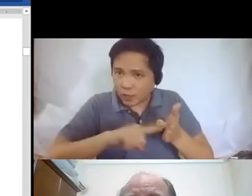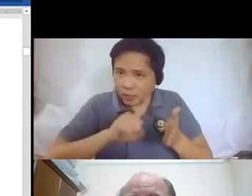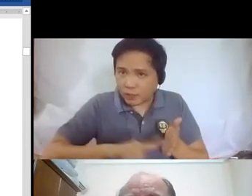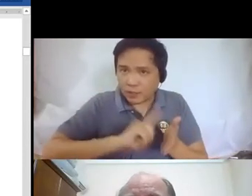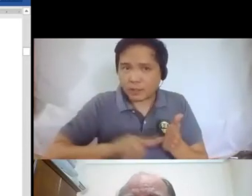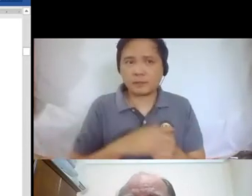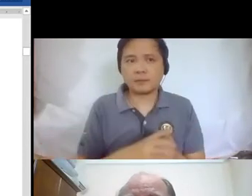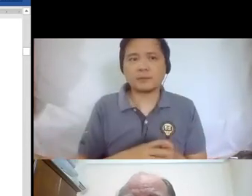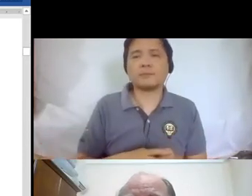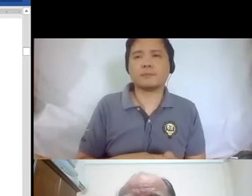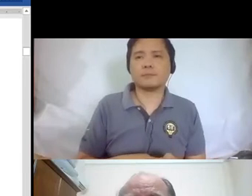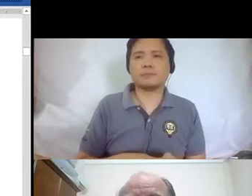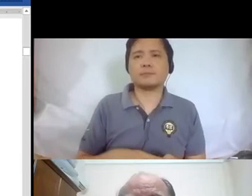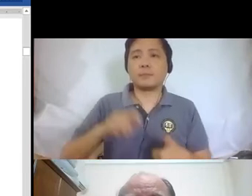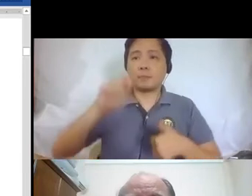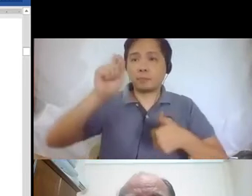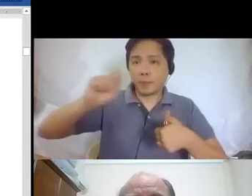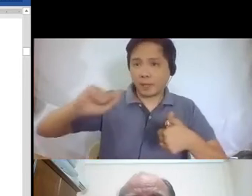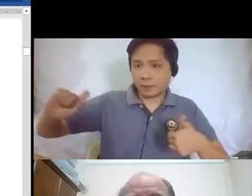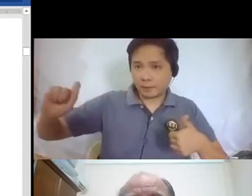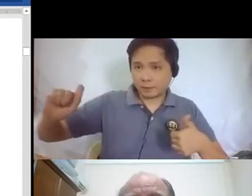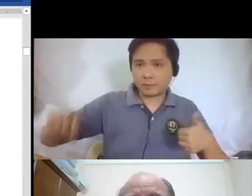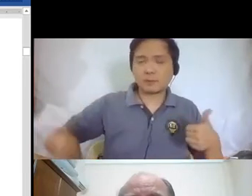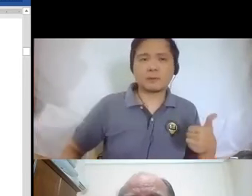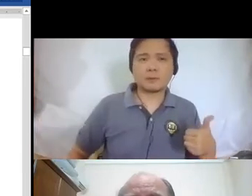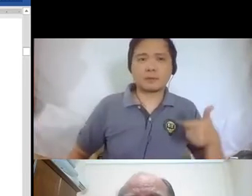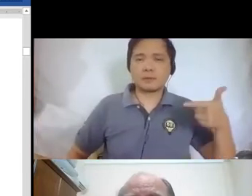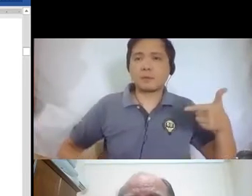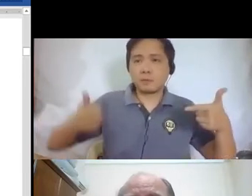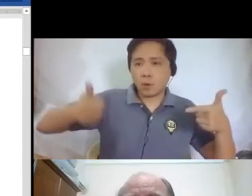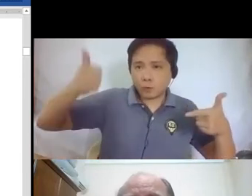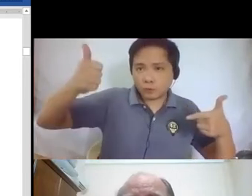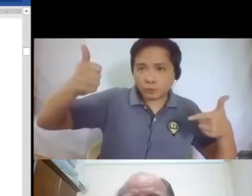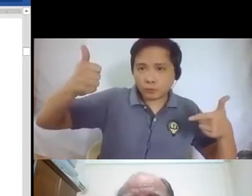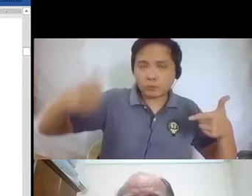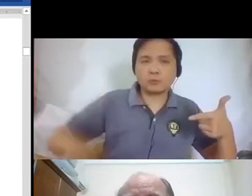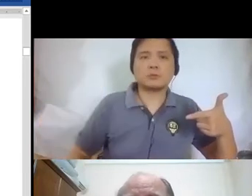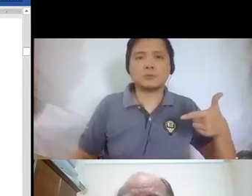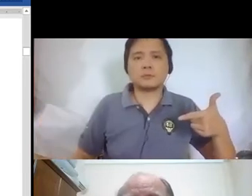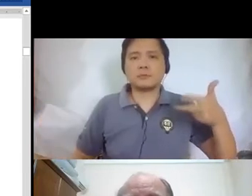Ballpoint pen, one-handed. Most, one-handed.